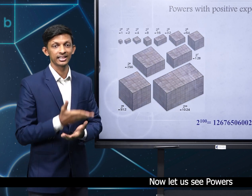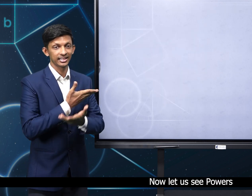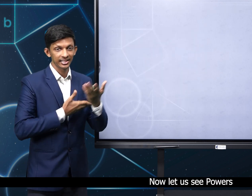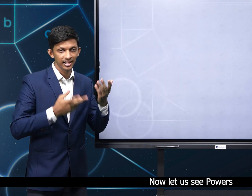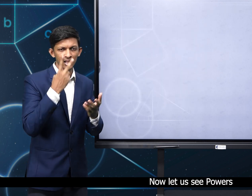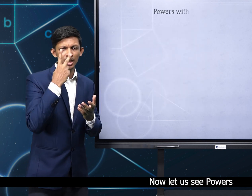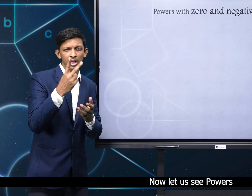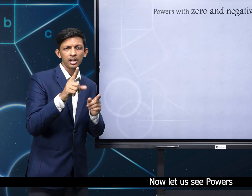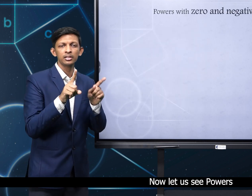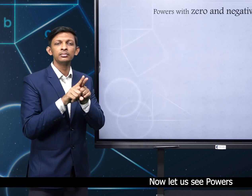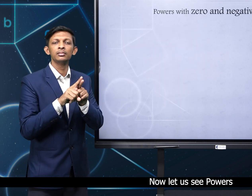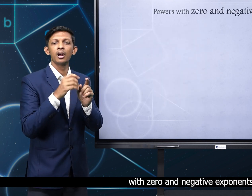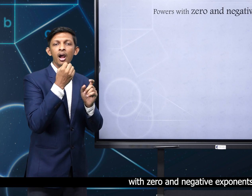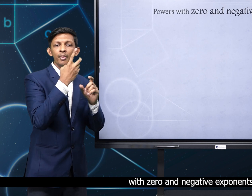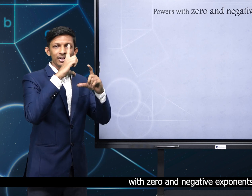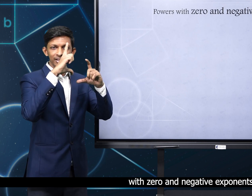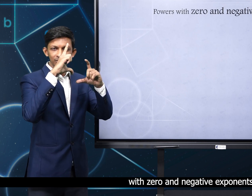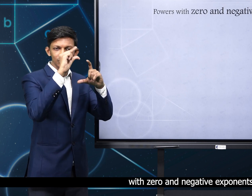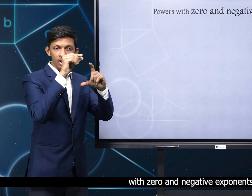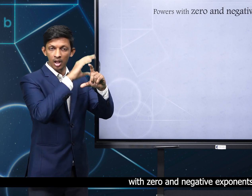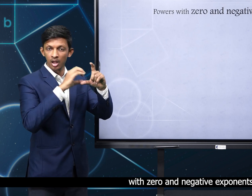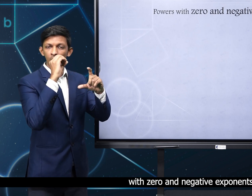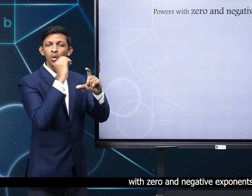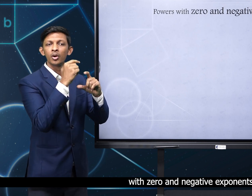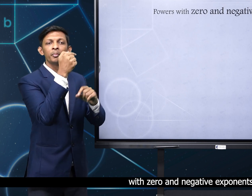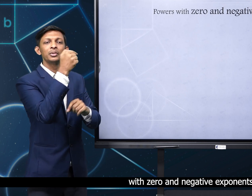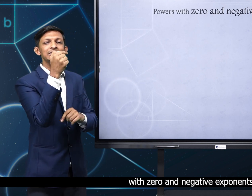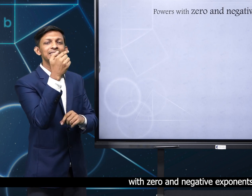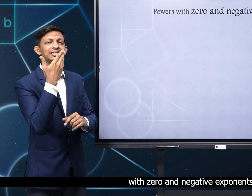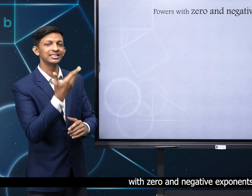Now, let us see powers with 0 and negative exponents.